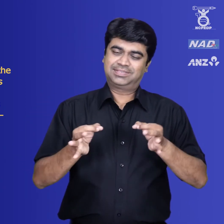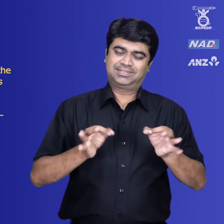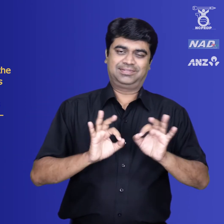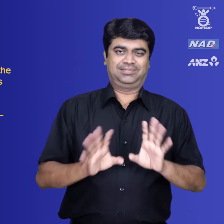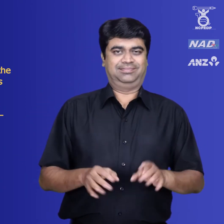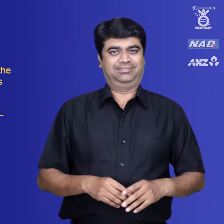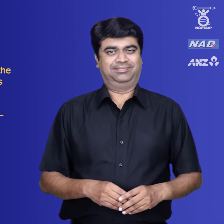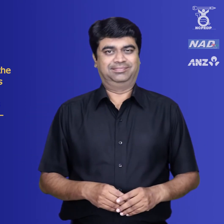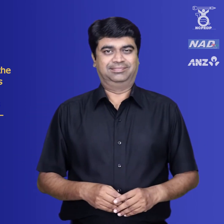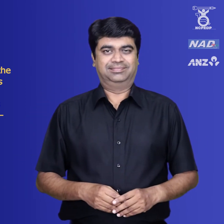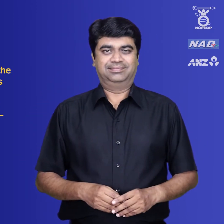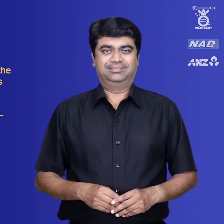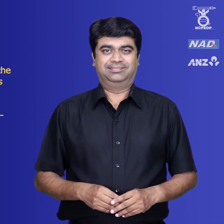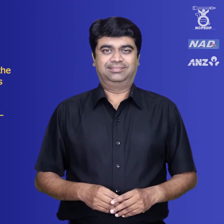persons with disabilities.